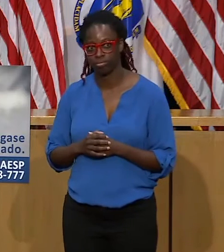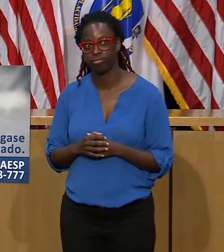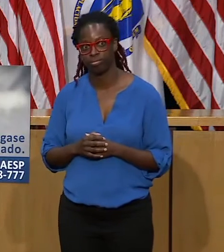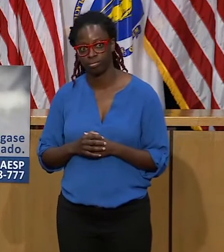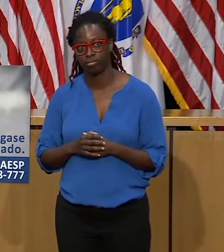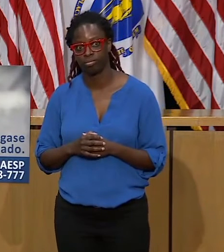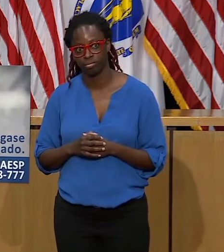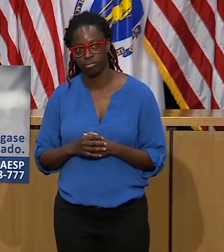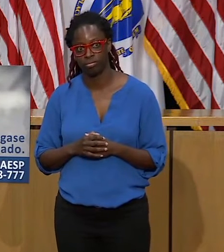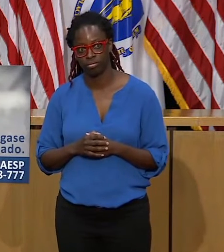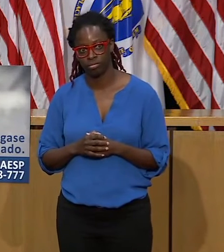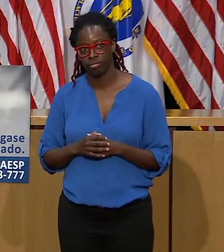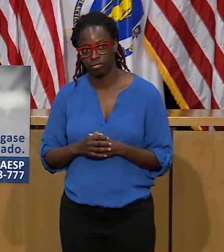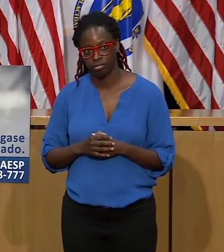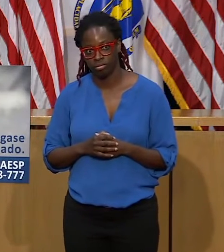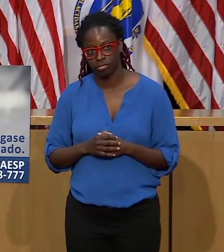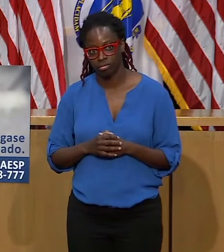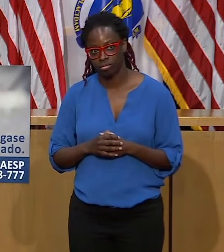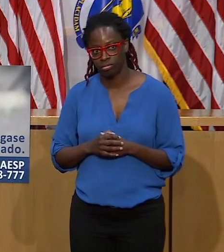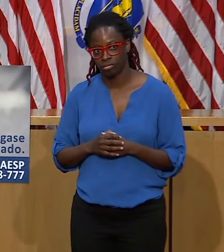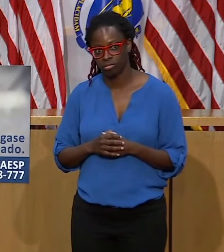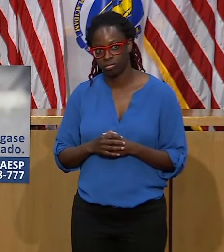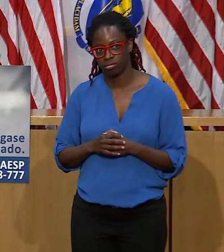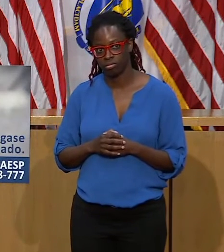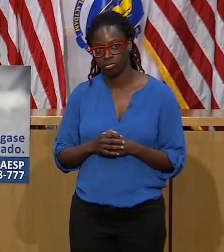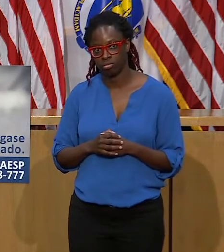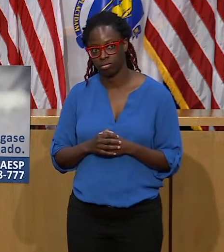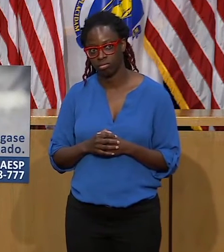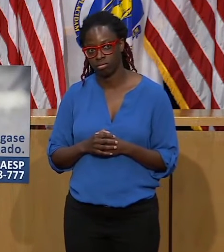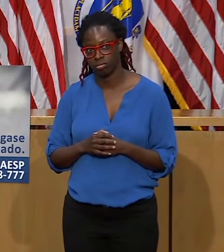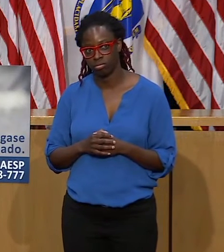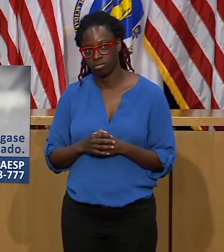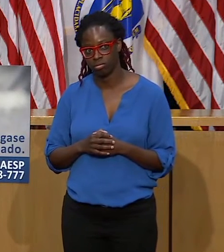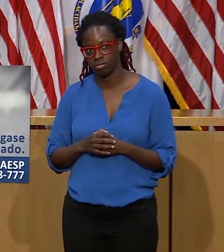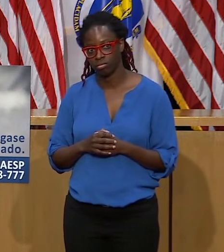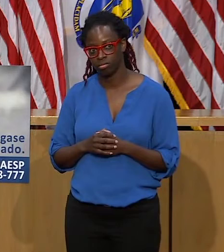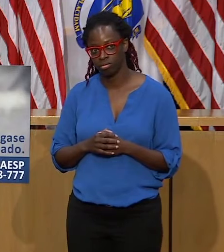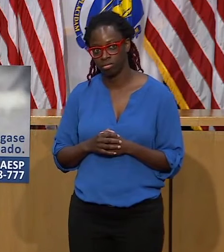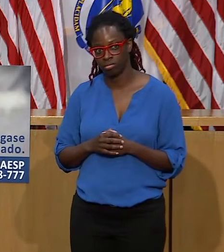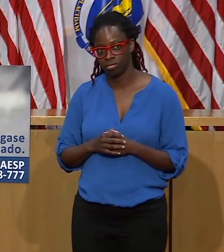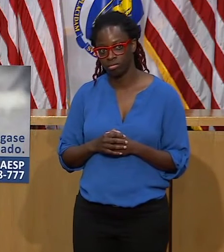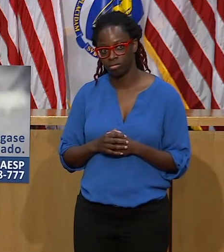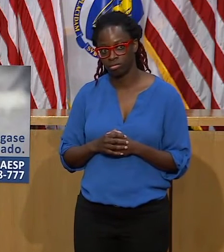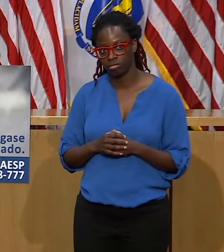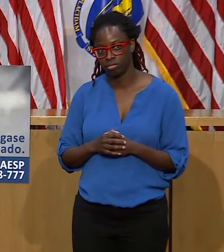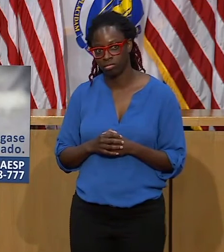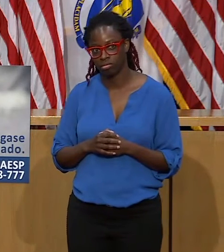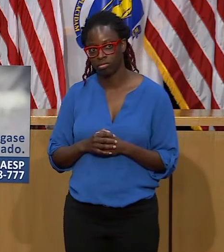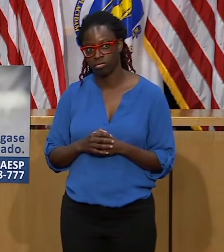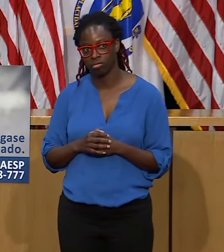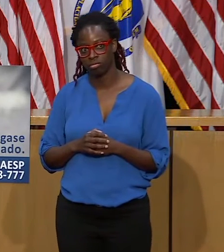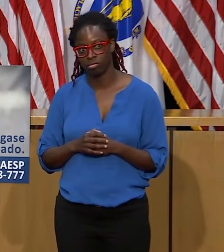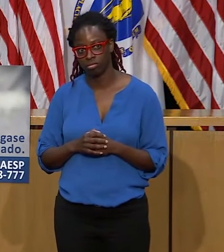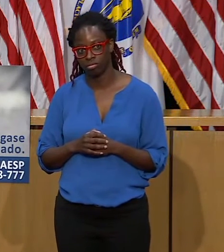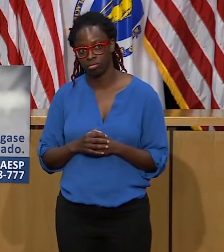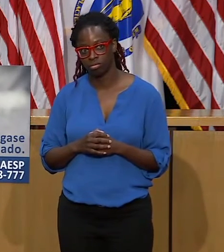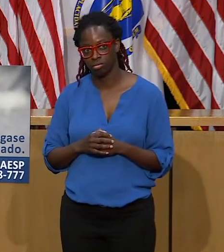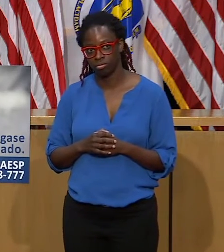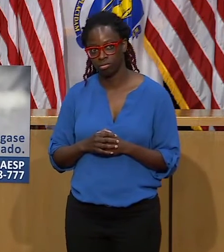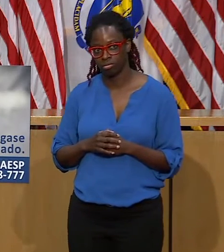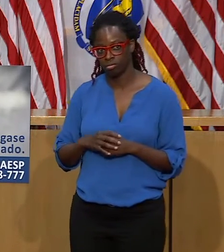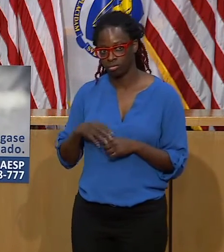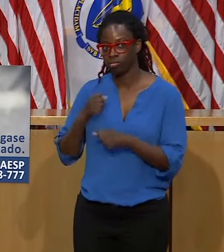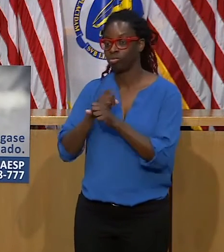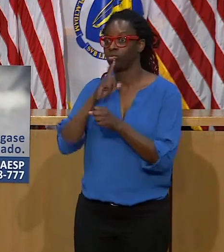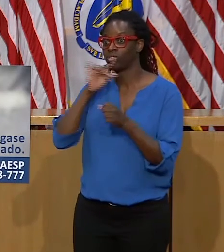disparities across income levels and ethnic and racial groups. The Massachusetts chapter of the American Academy of